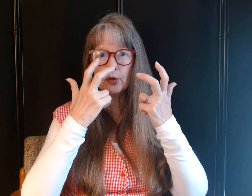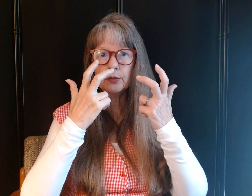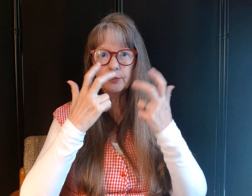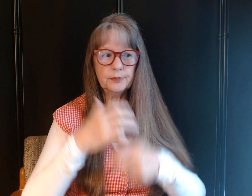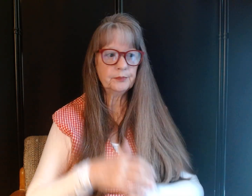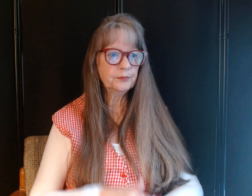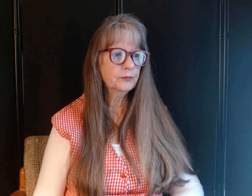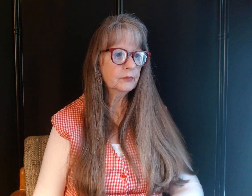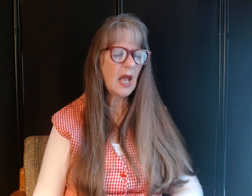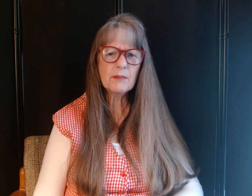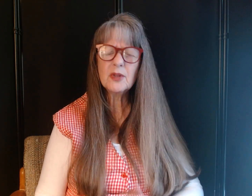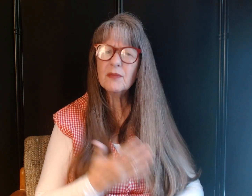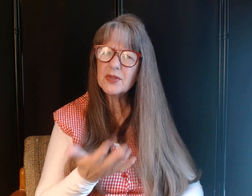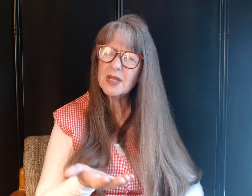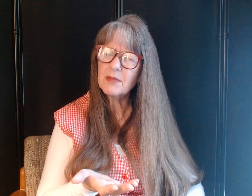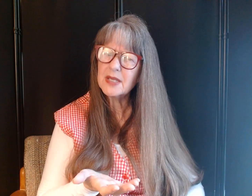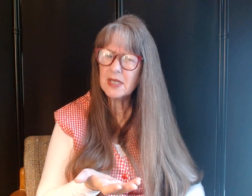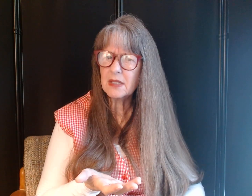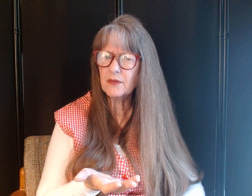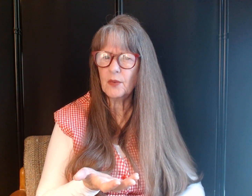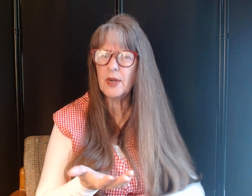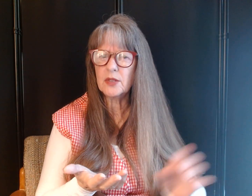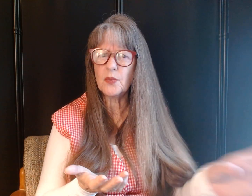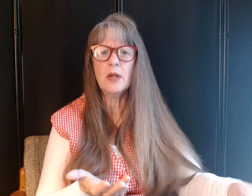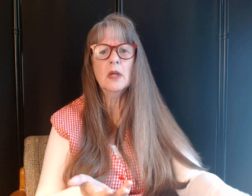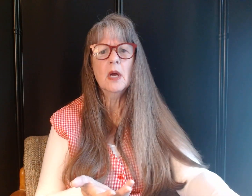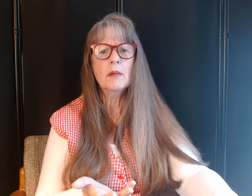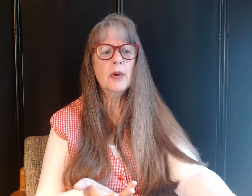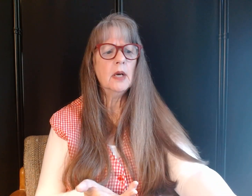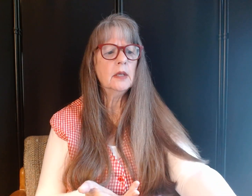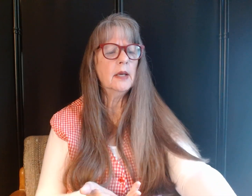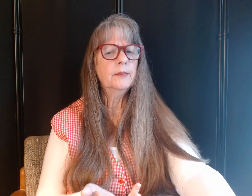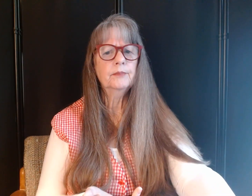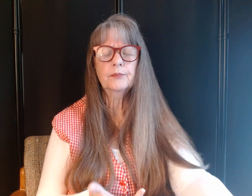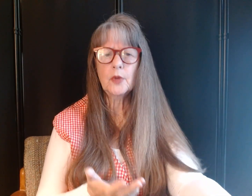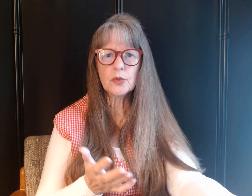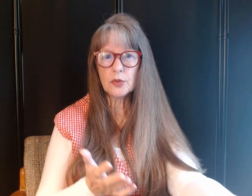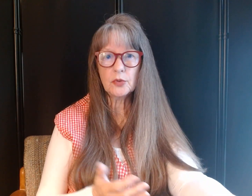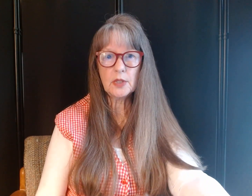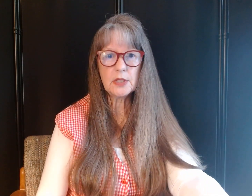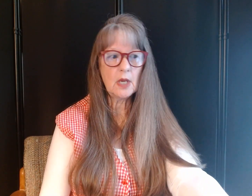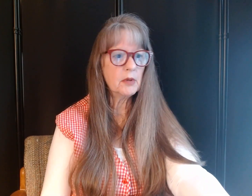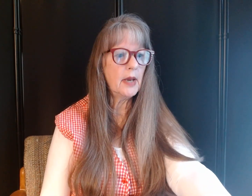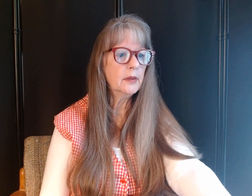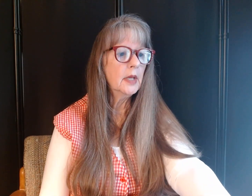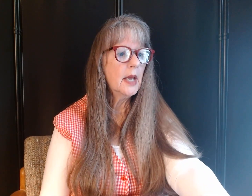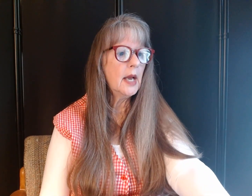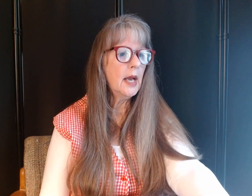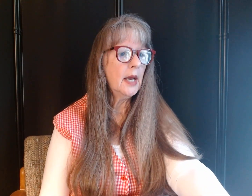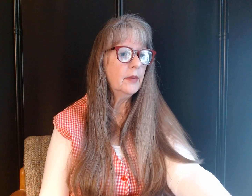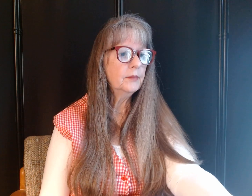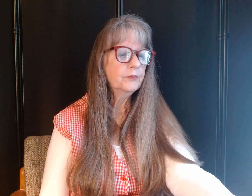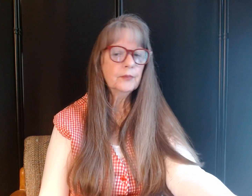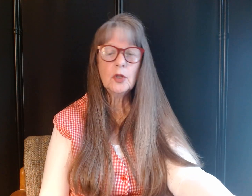anger, you may see it a different way as well, but those are the 2 things that come to mind. Um,